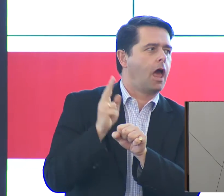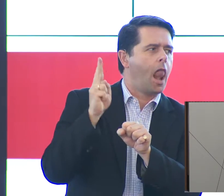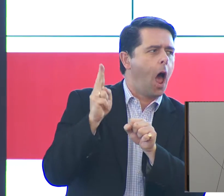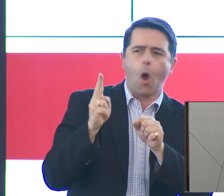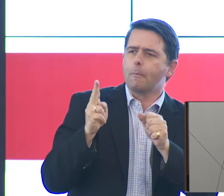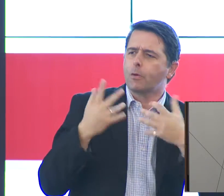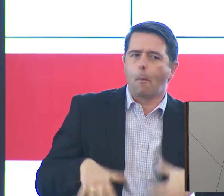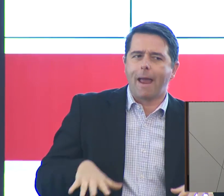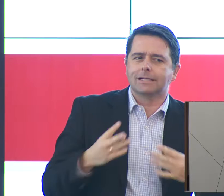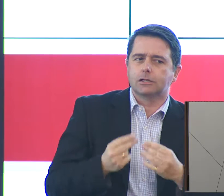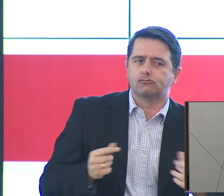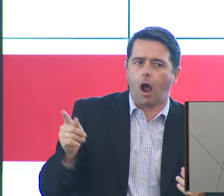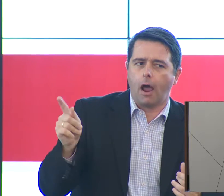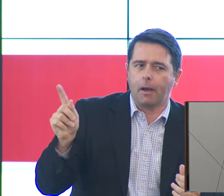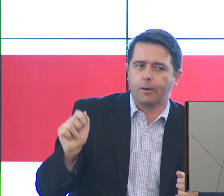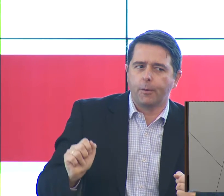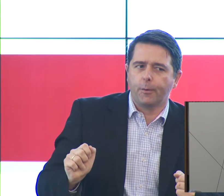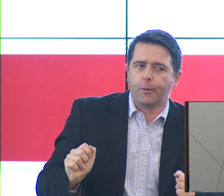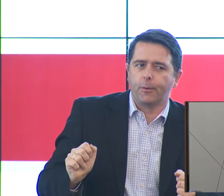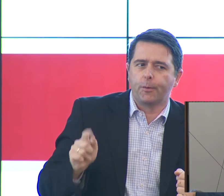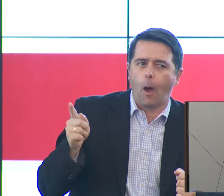Thank you for that question, George. And again,